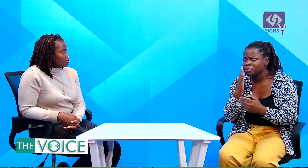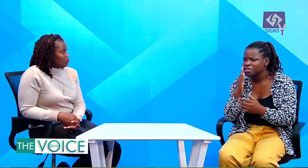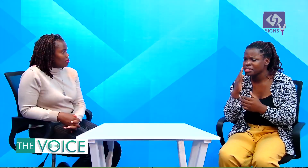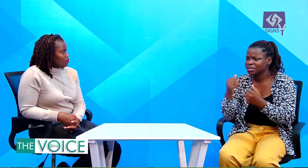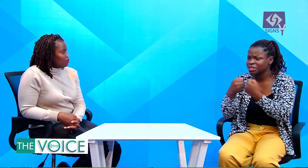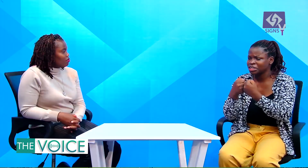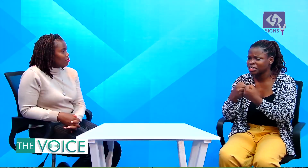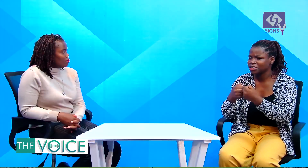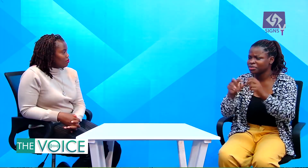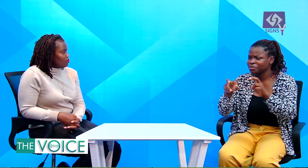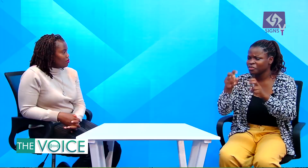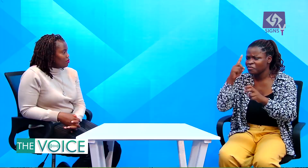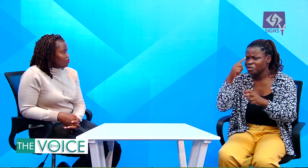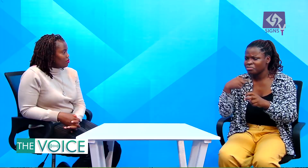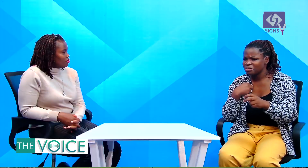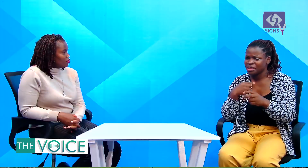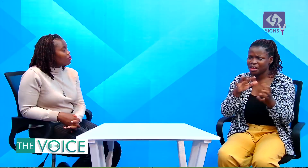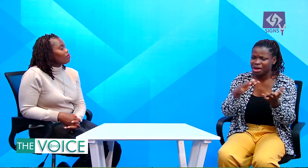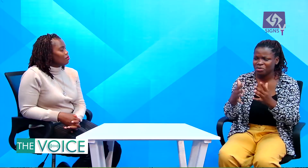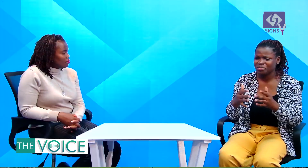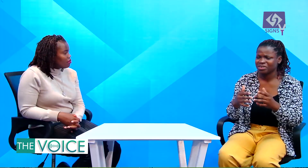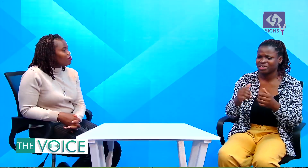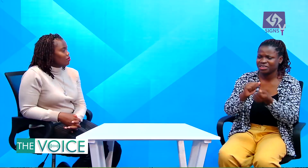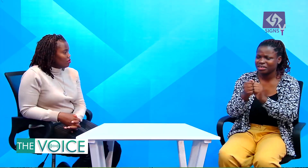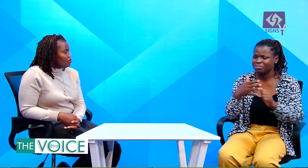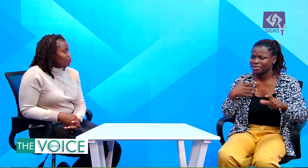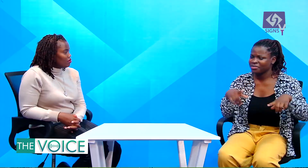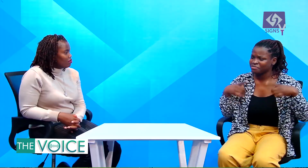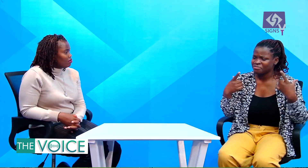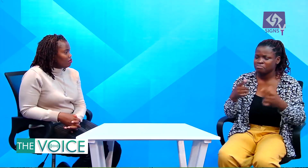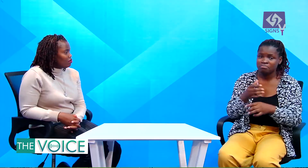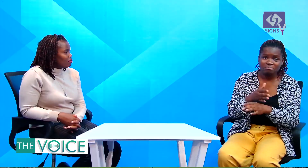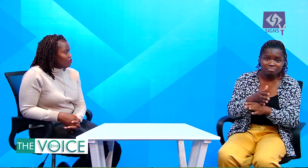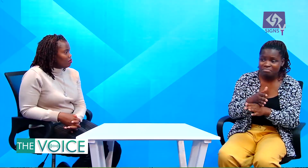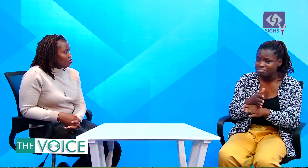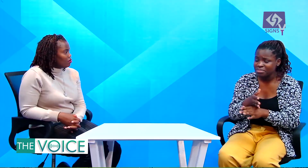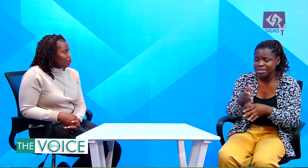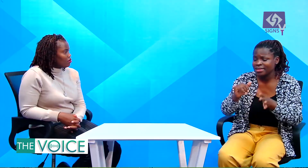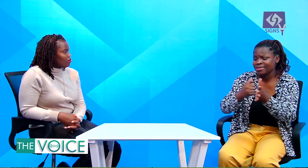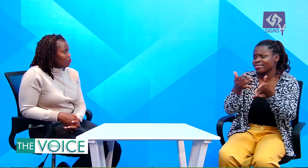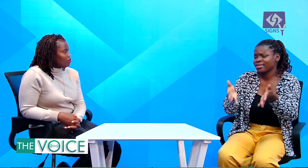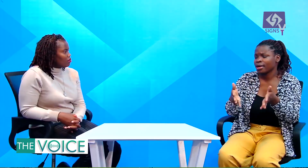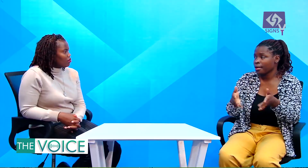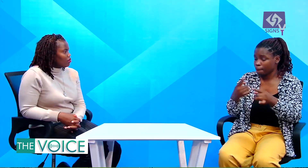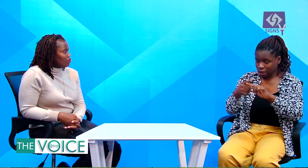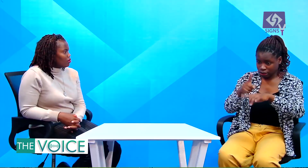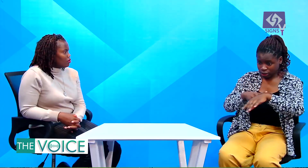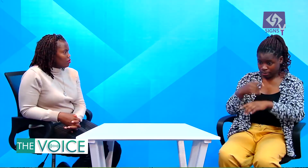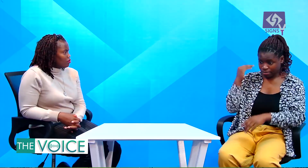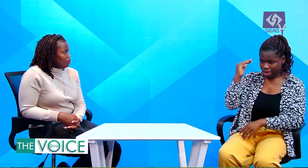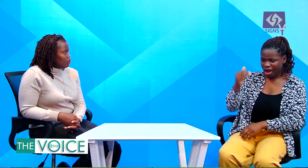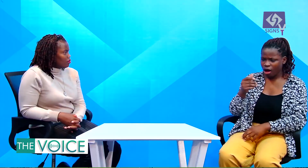there. My mom was really trying to find a way to connect with me, but